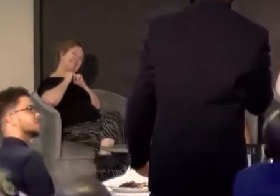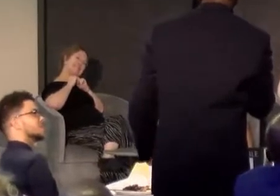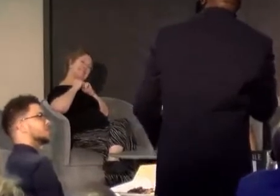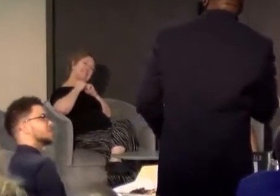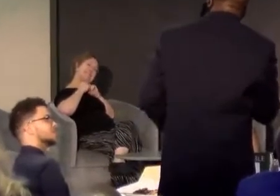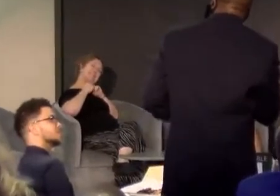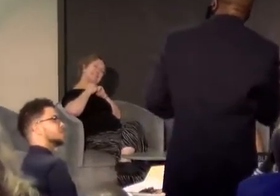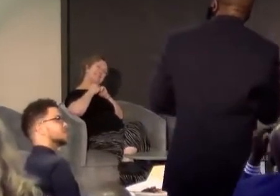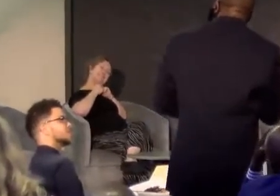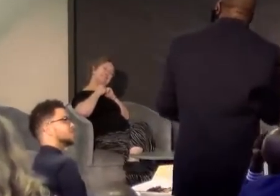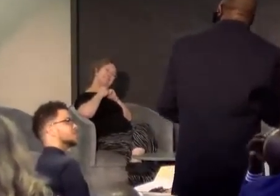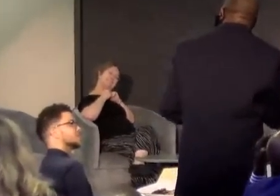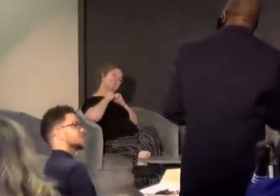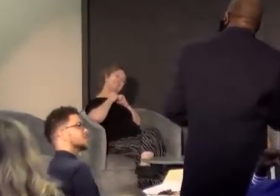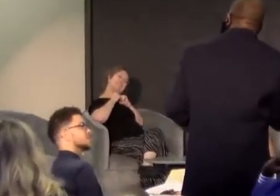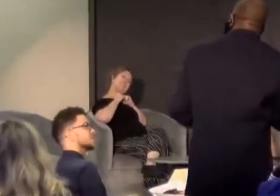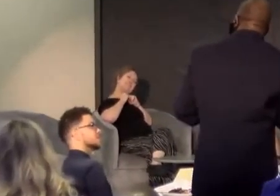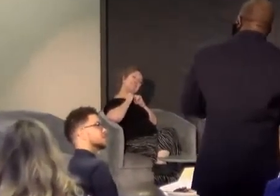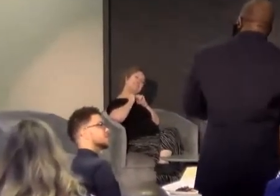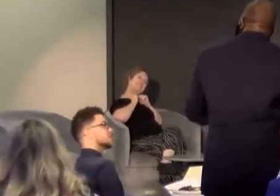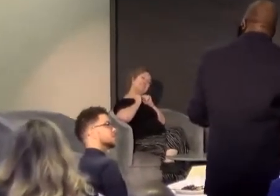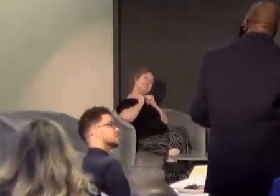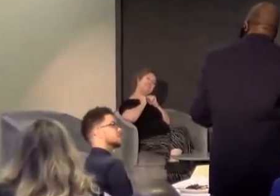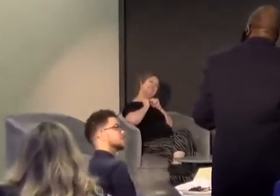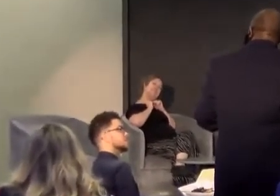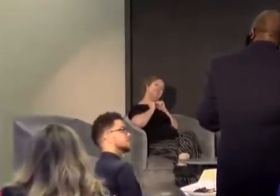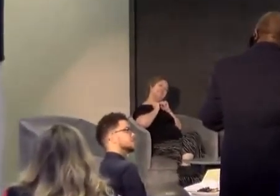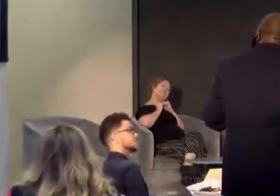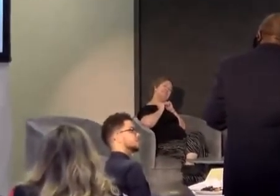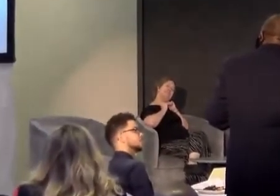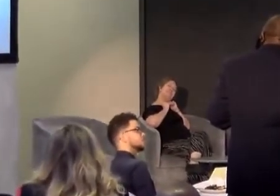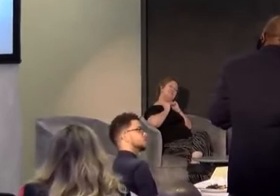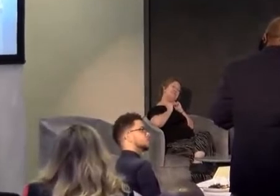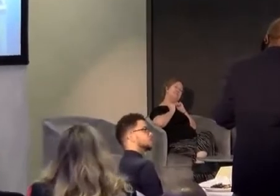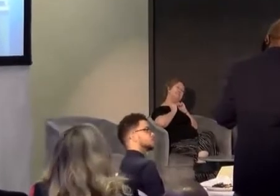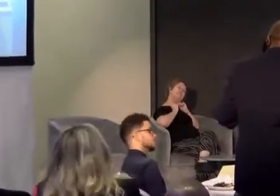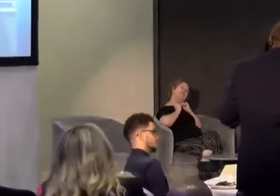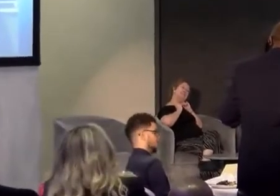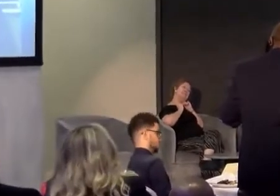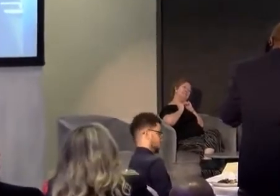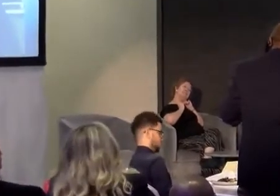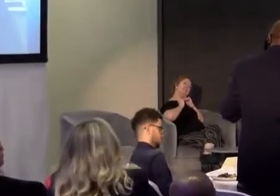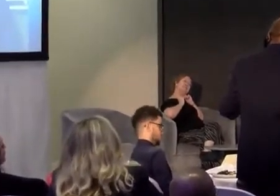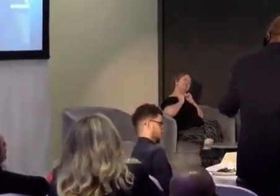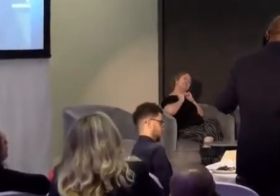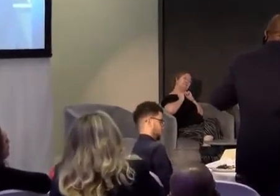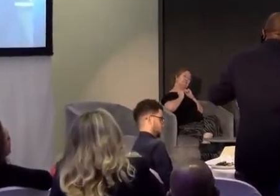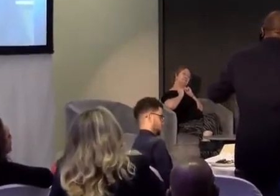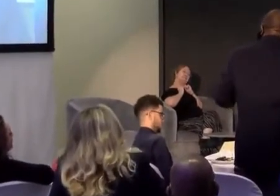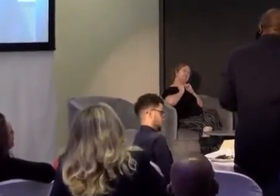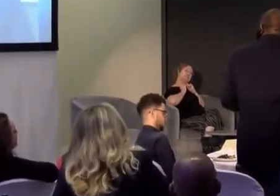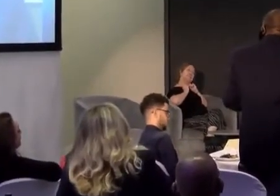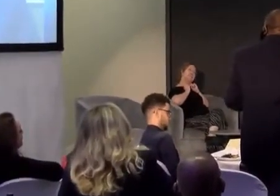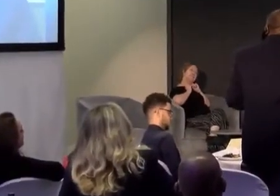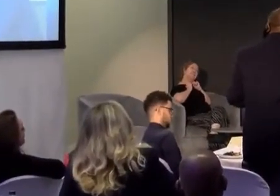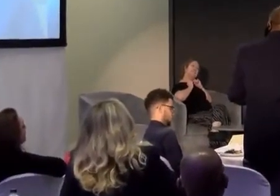get that you keep on running into a brick wall. You're finding things, you are getting all the